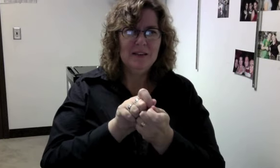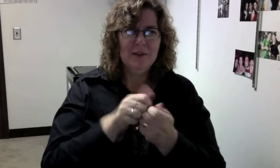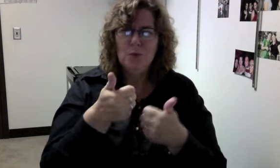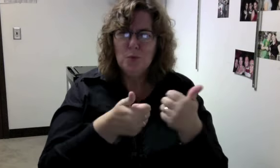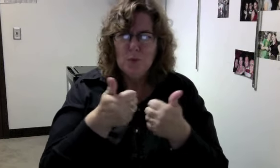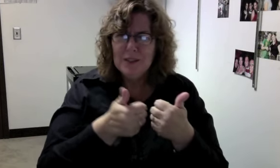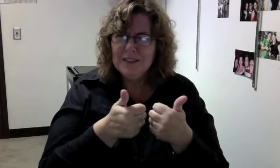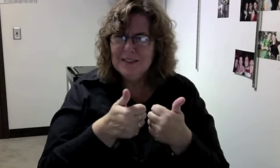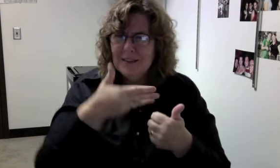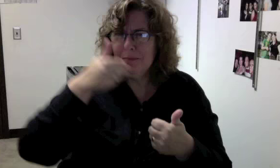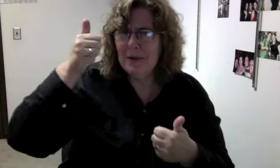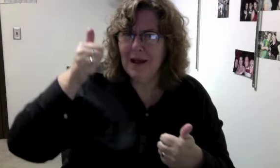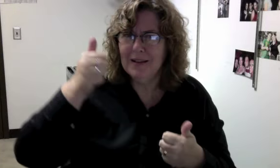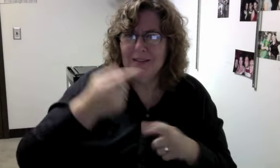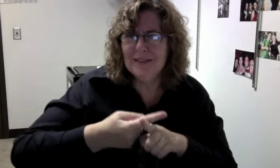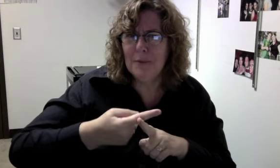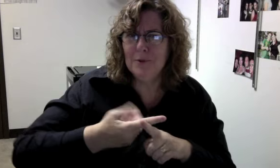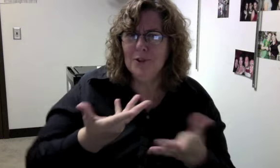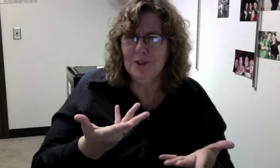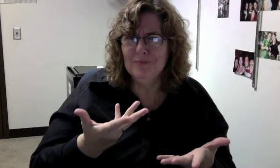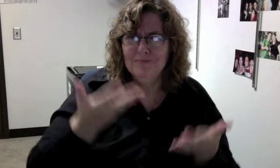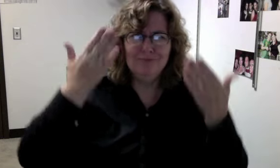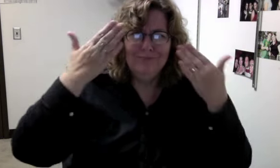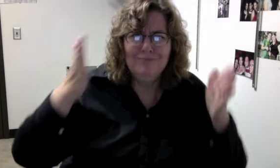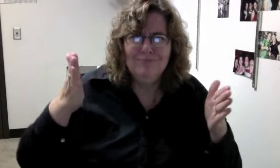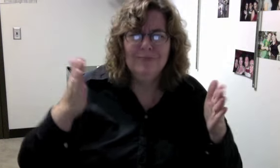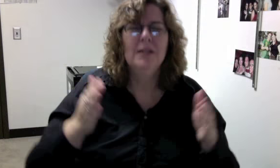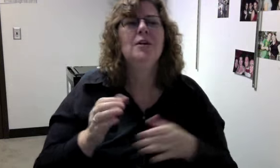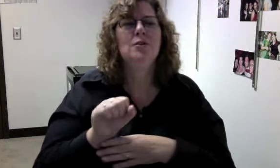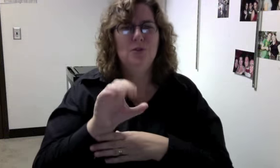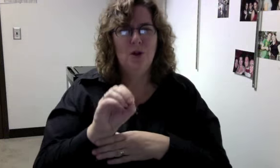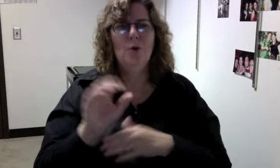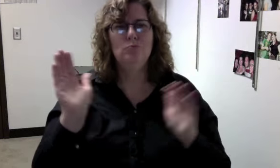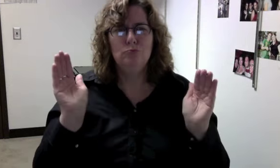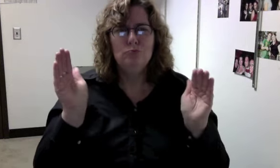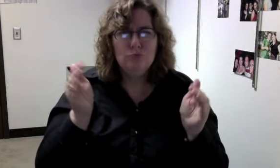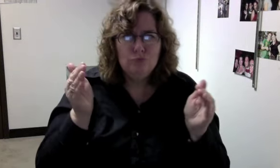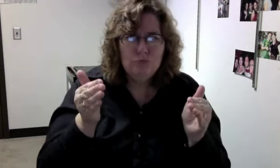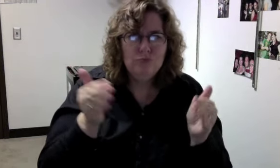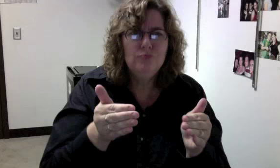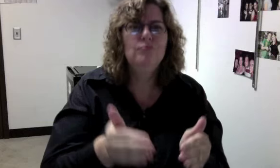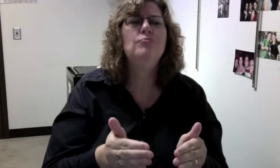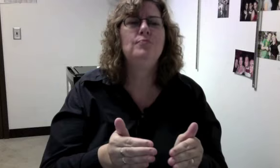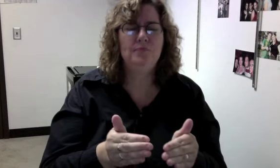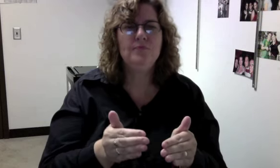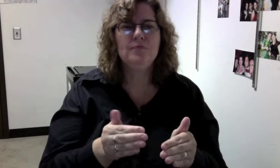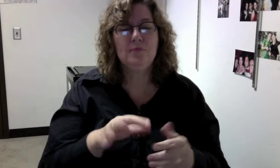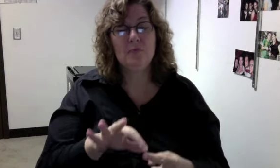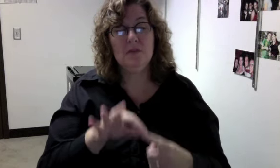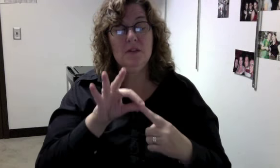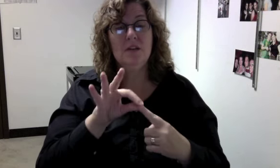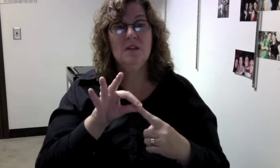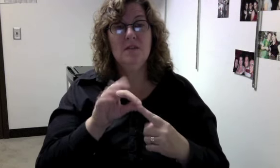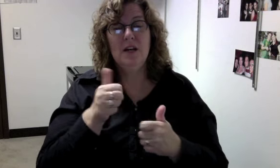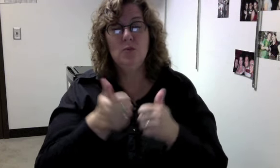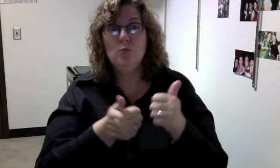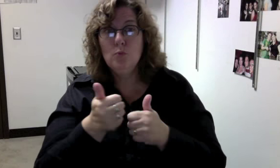you shrink it down a little bit and get closer and closer and have the temperatures at a smaller varying